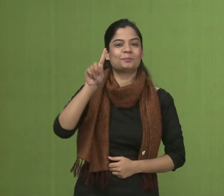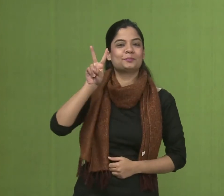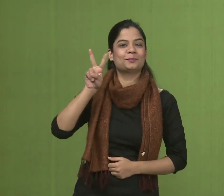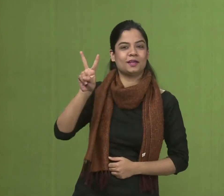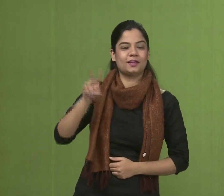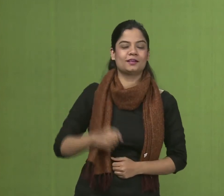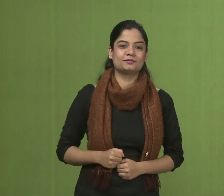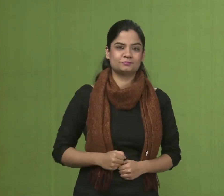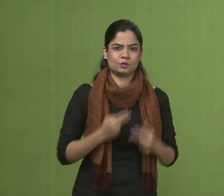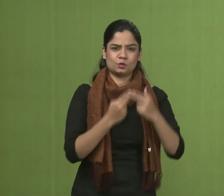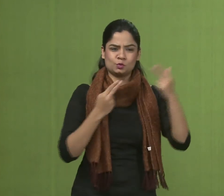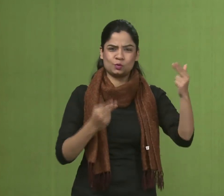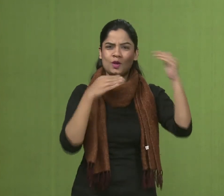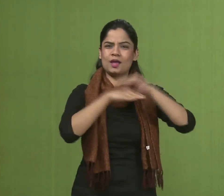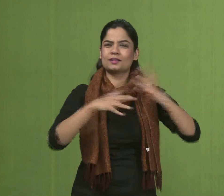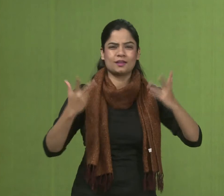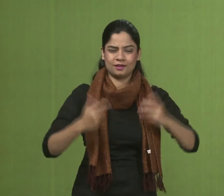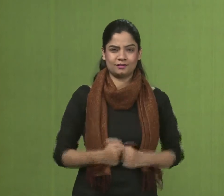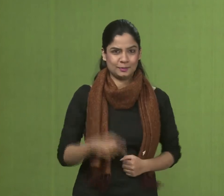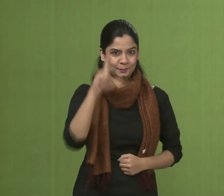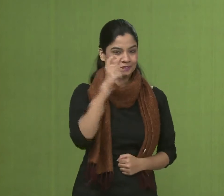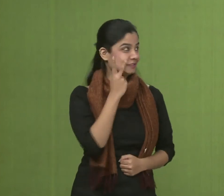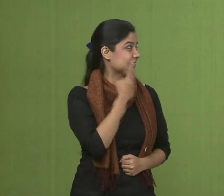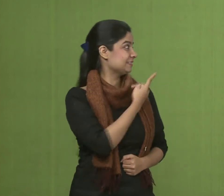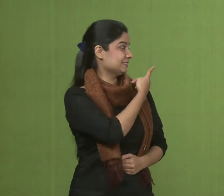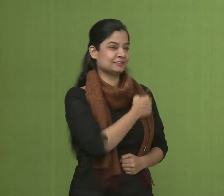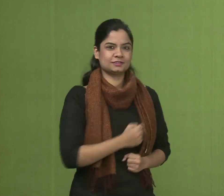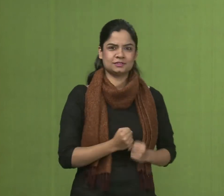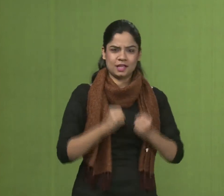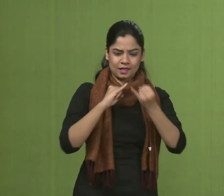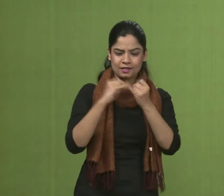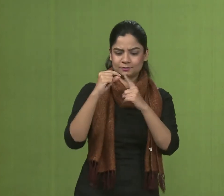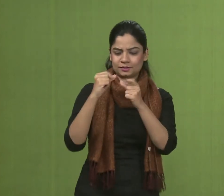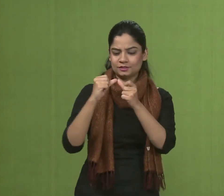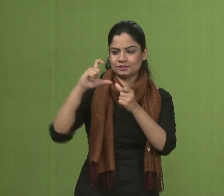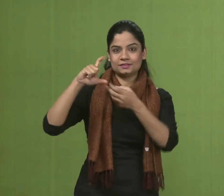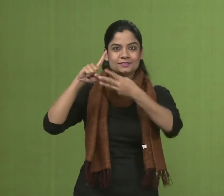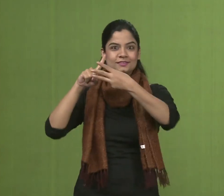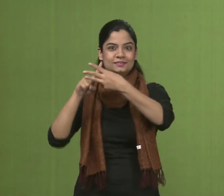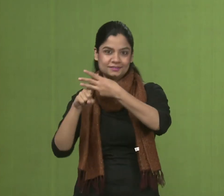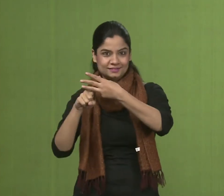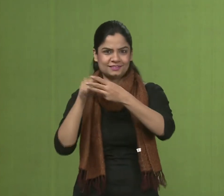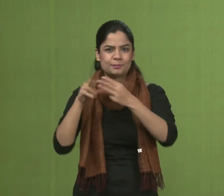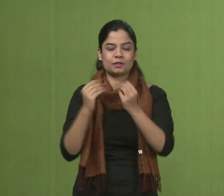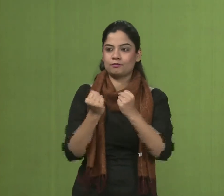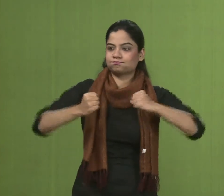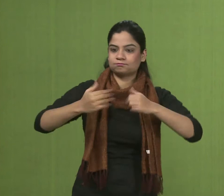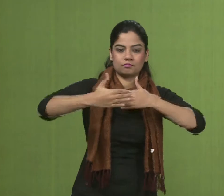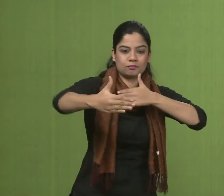12. The title of the lesson, as you can see from the picture, is Space, How to